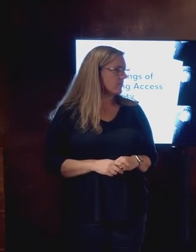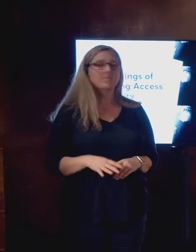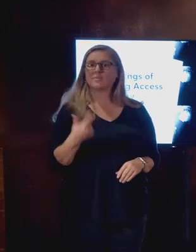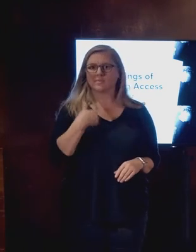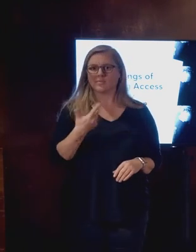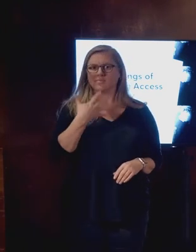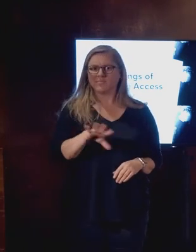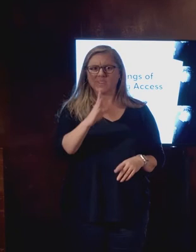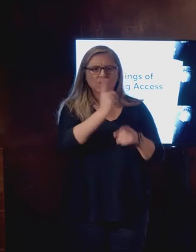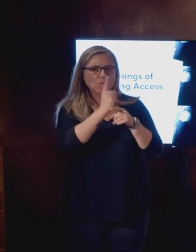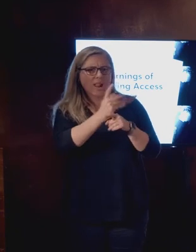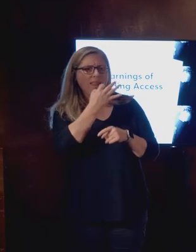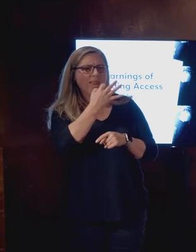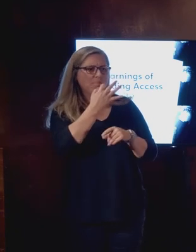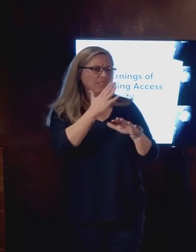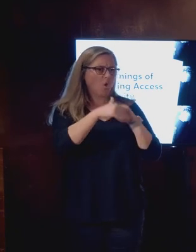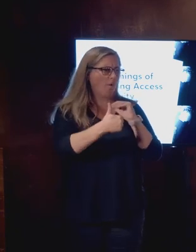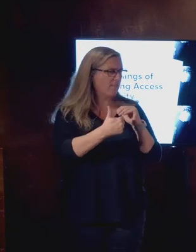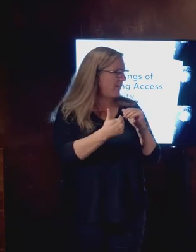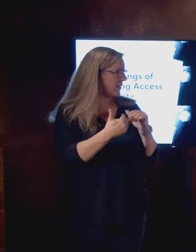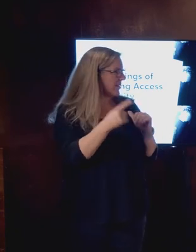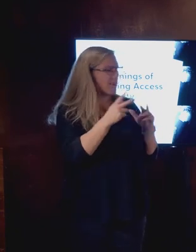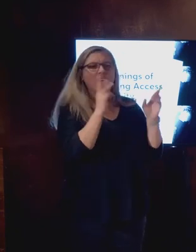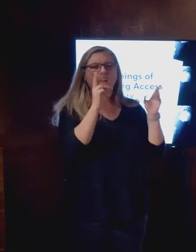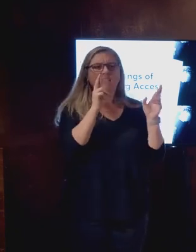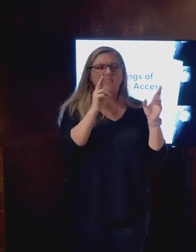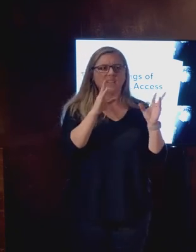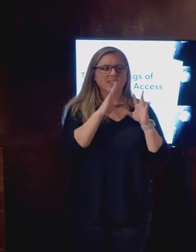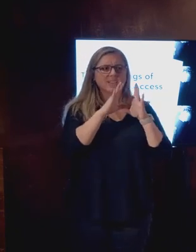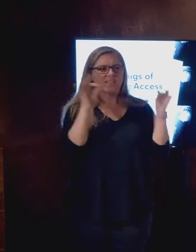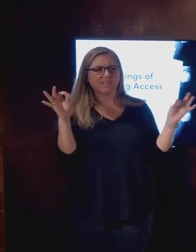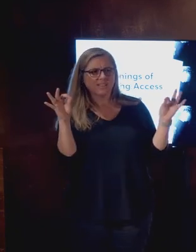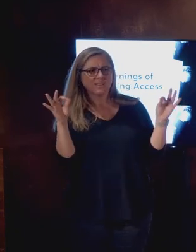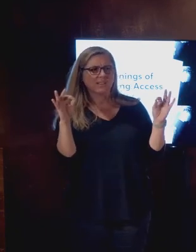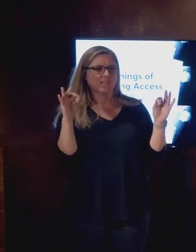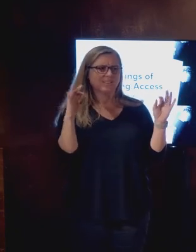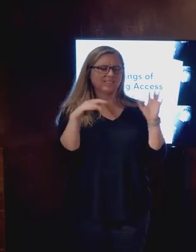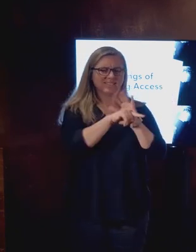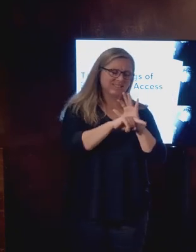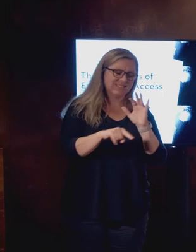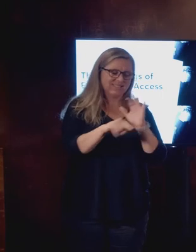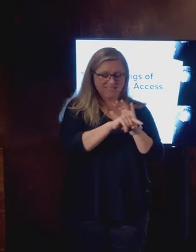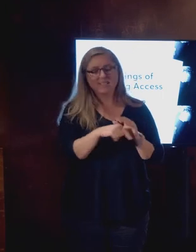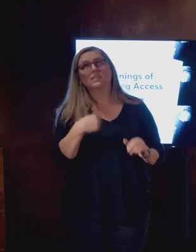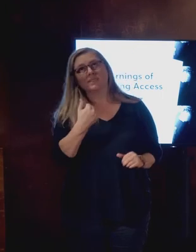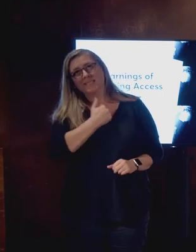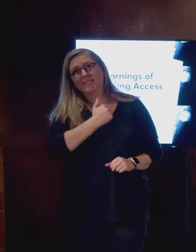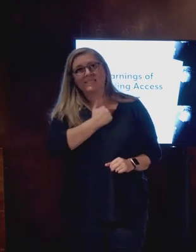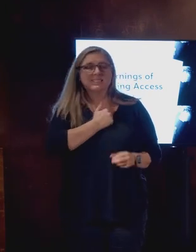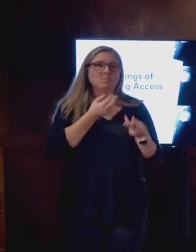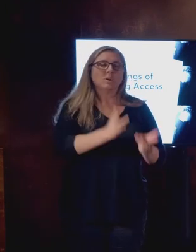I just want to talk a little bit about, hopefully it's not too glass half empty, which I always am.